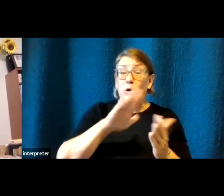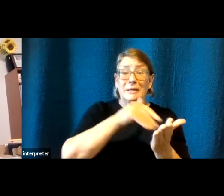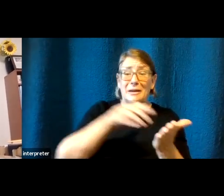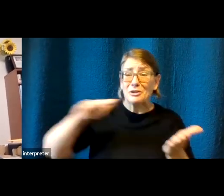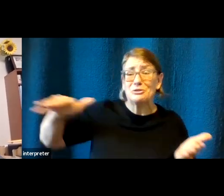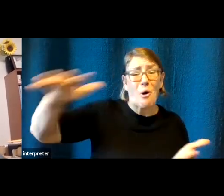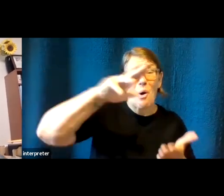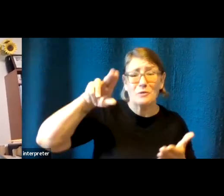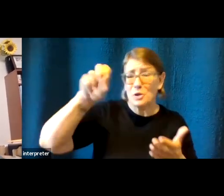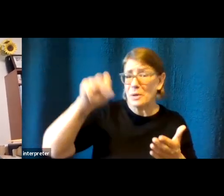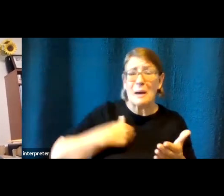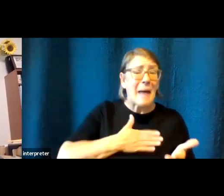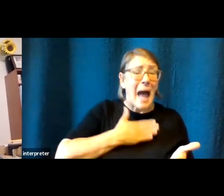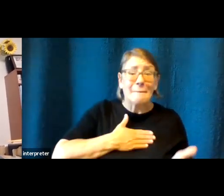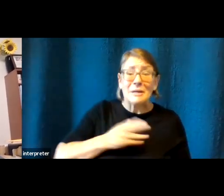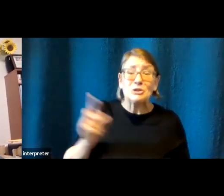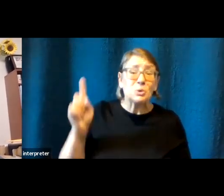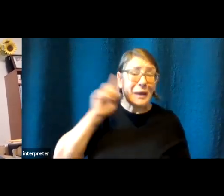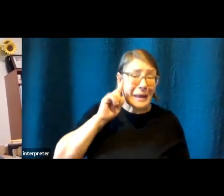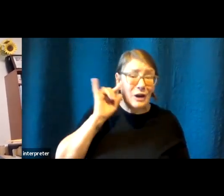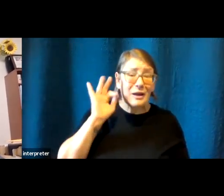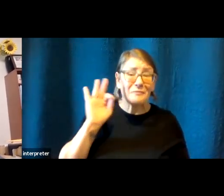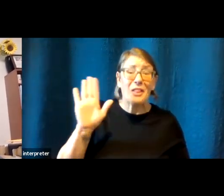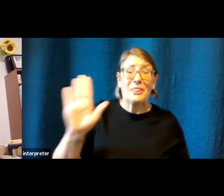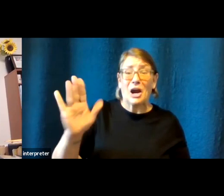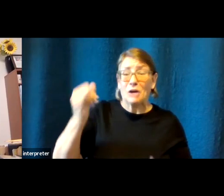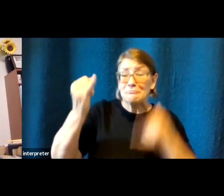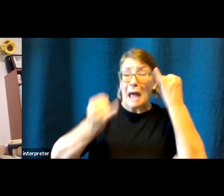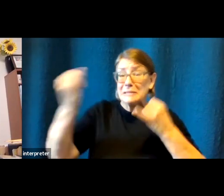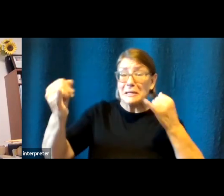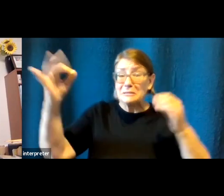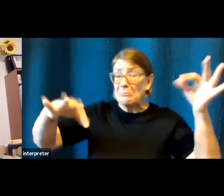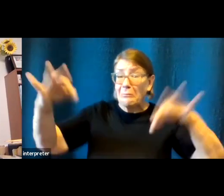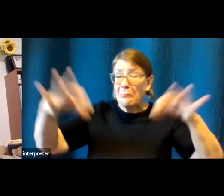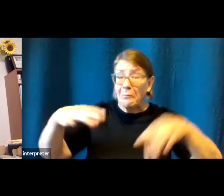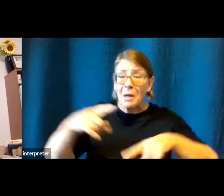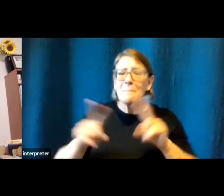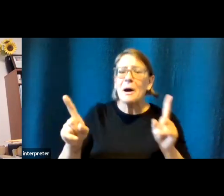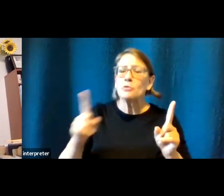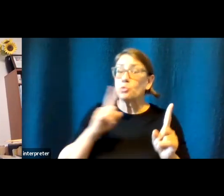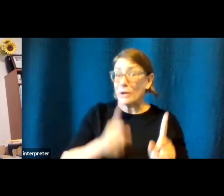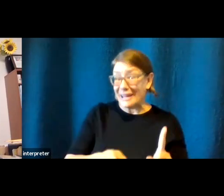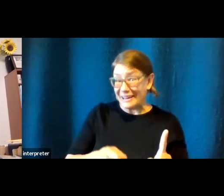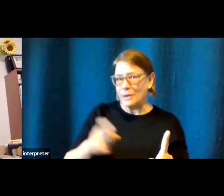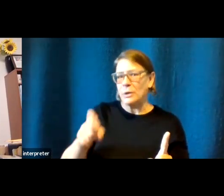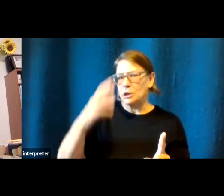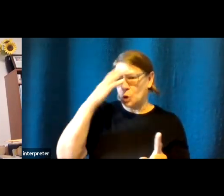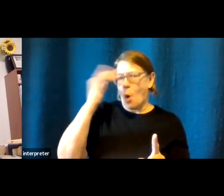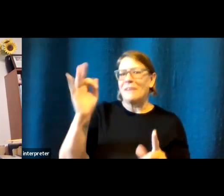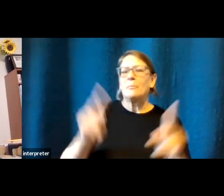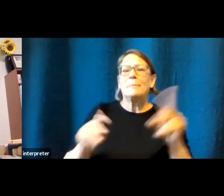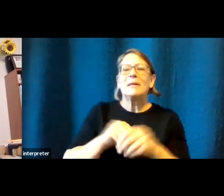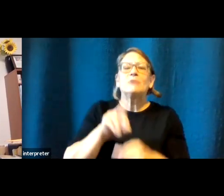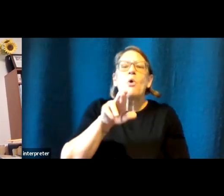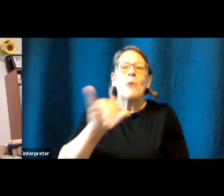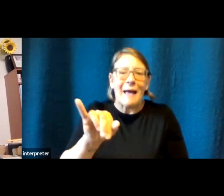country. I'm happy to hear if they have some different ideas. But ultimately, we need to know if people in Rhode Island are